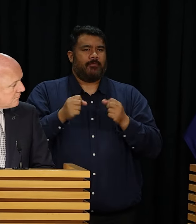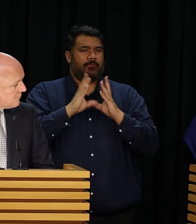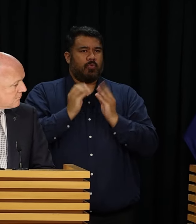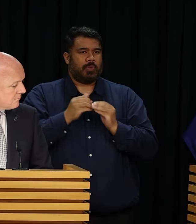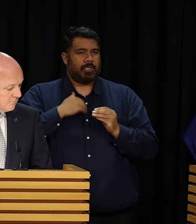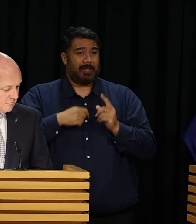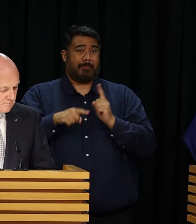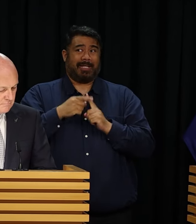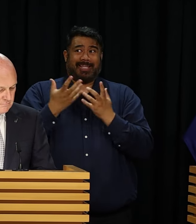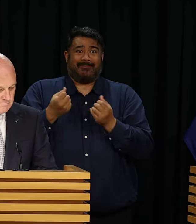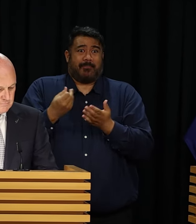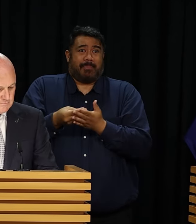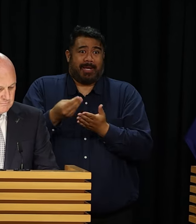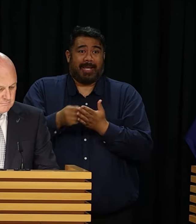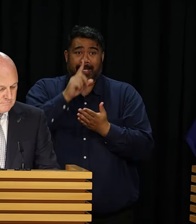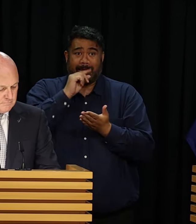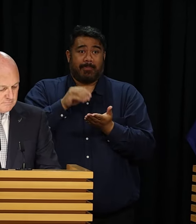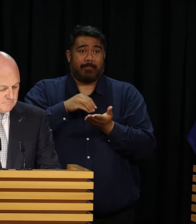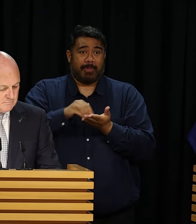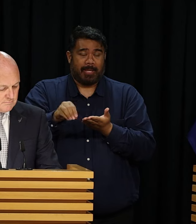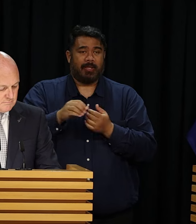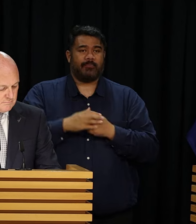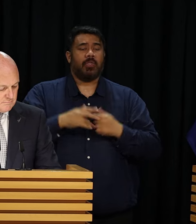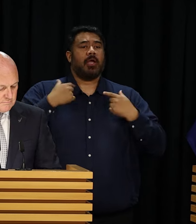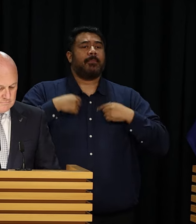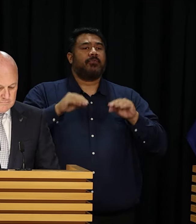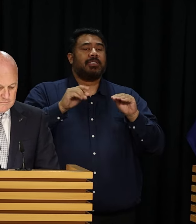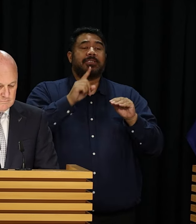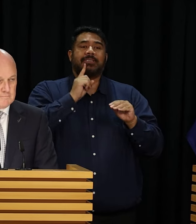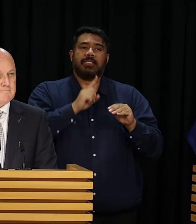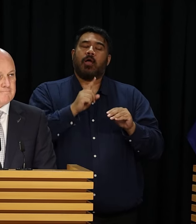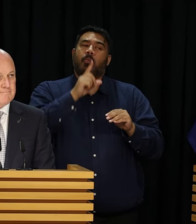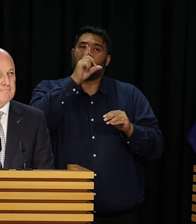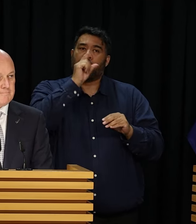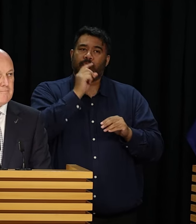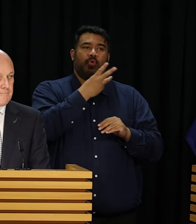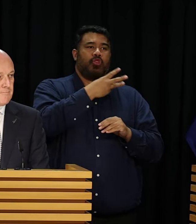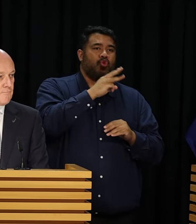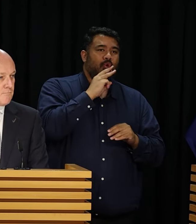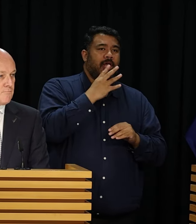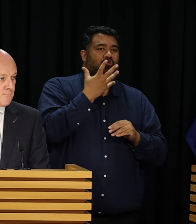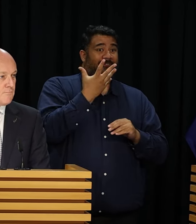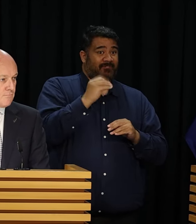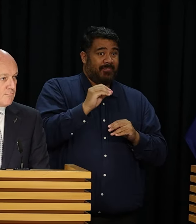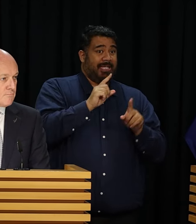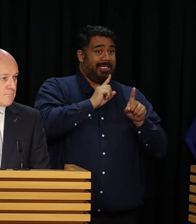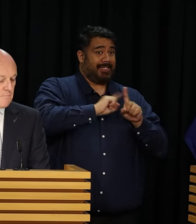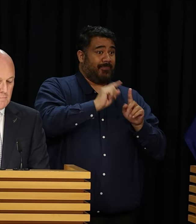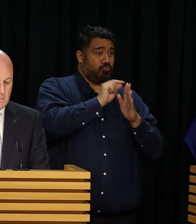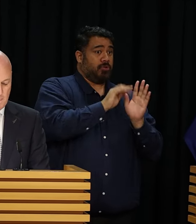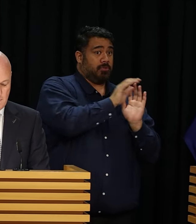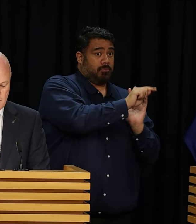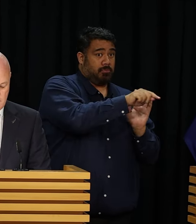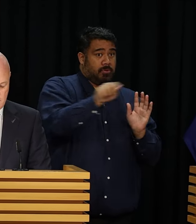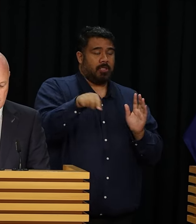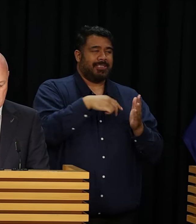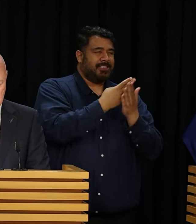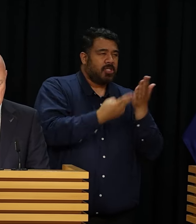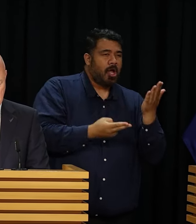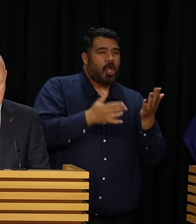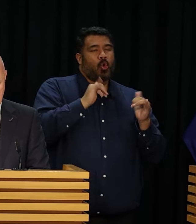The Ministry then revealed that they may need to reassess up to 350 projects in various stages, from design